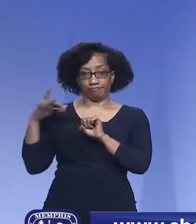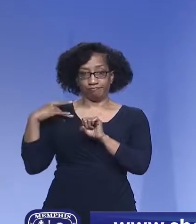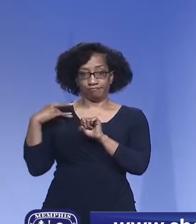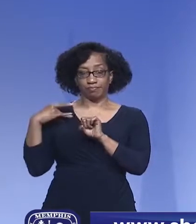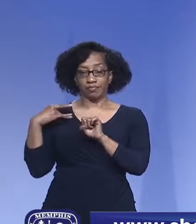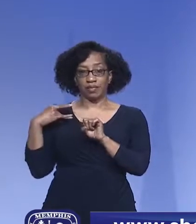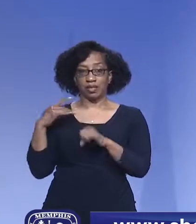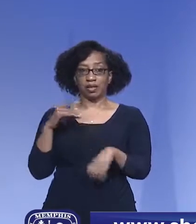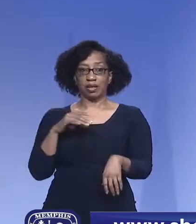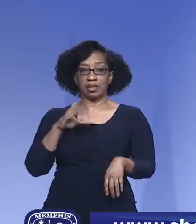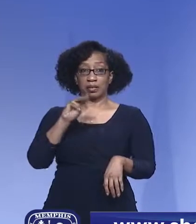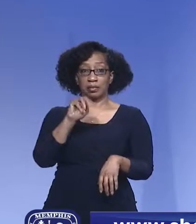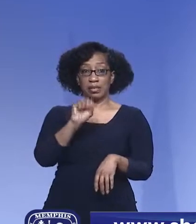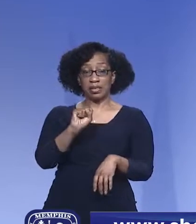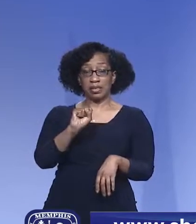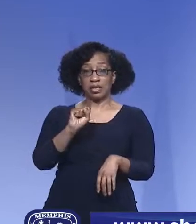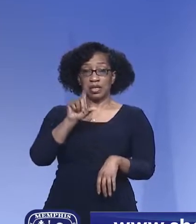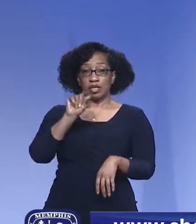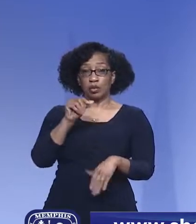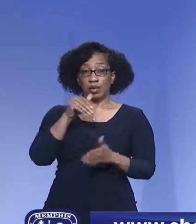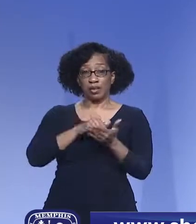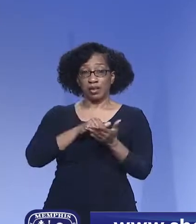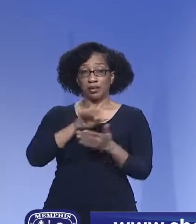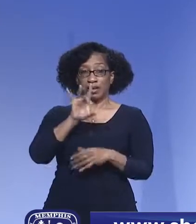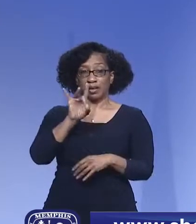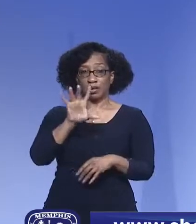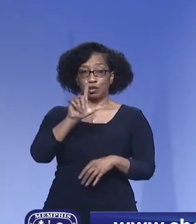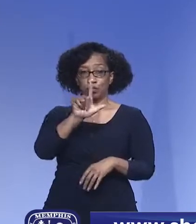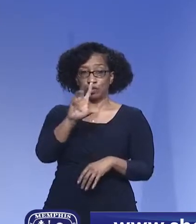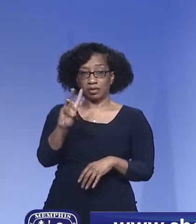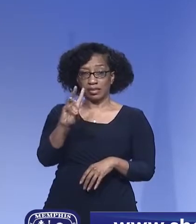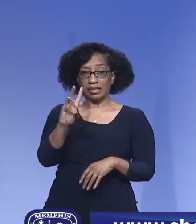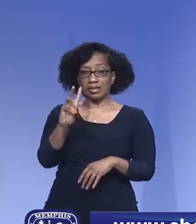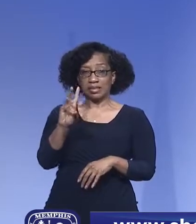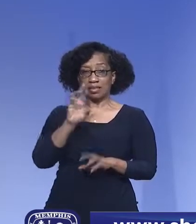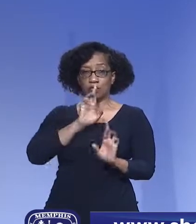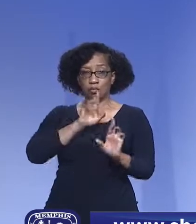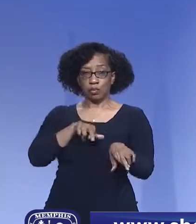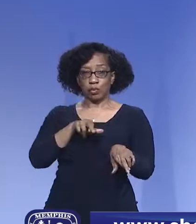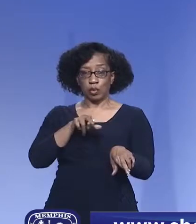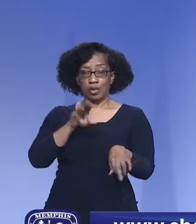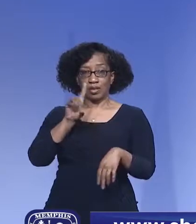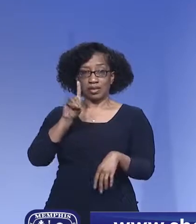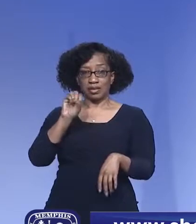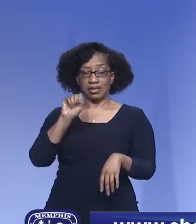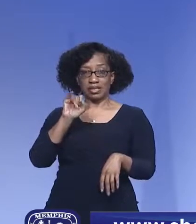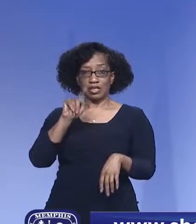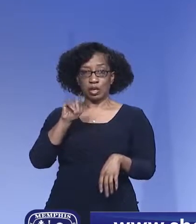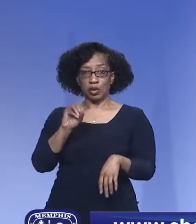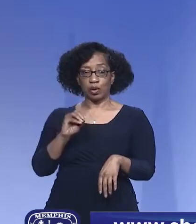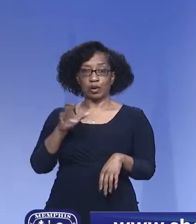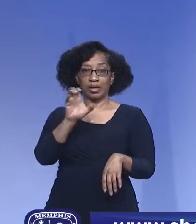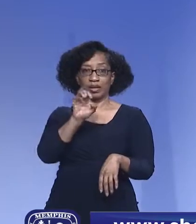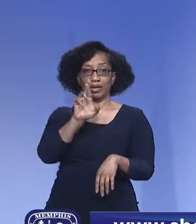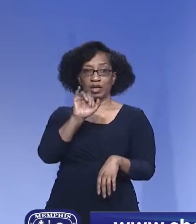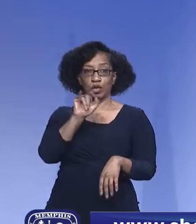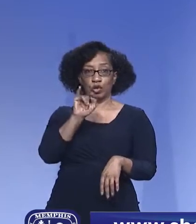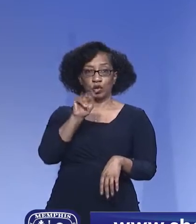County in Mississippi, we've had 20,826 cases reported. And in Crittenden County, Arkansas,